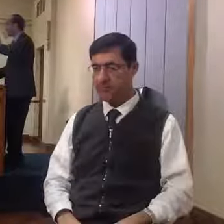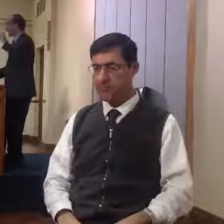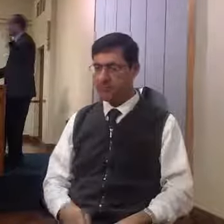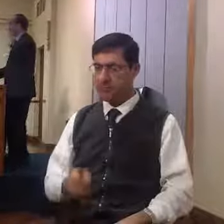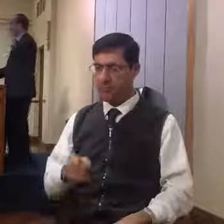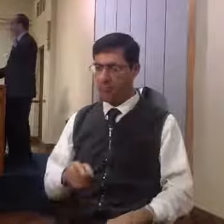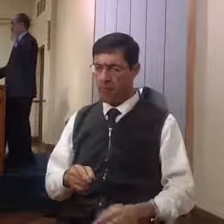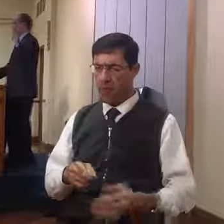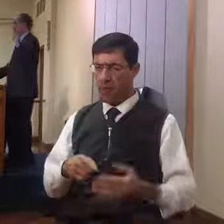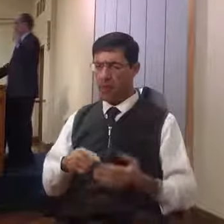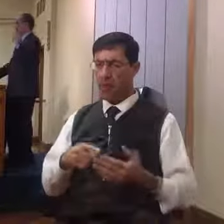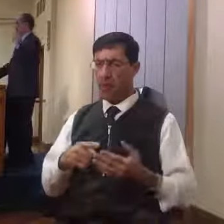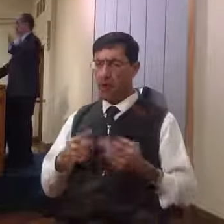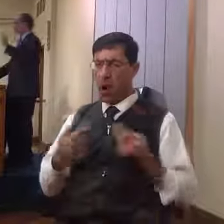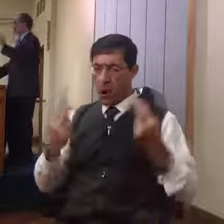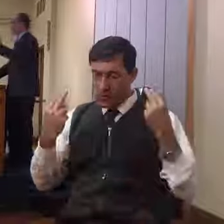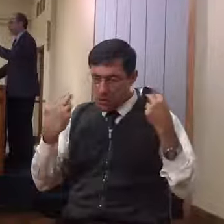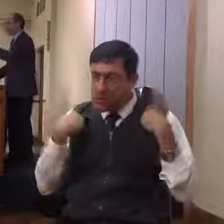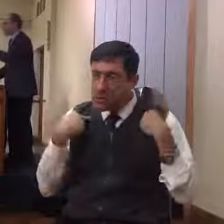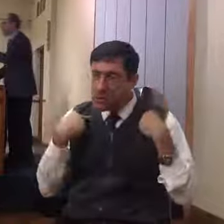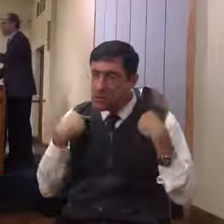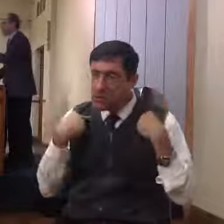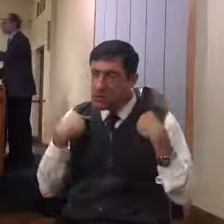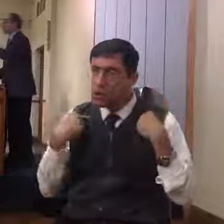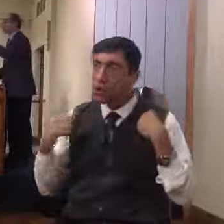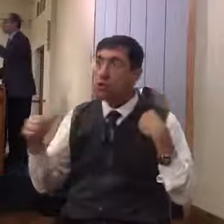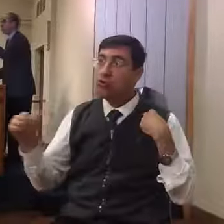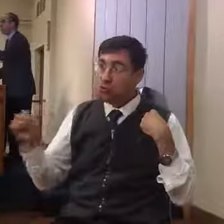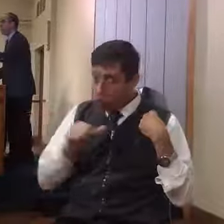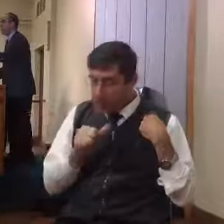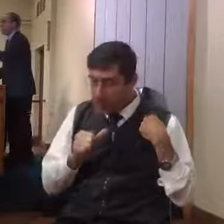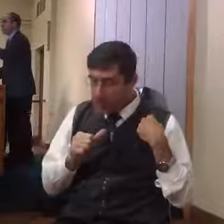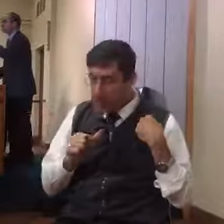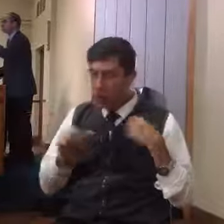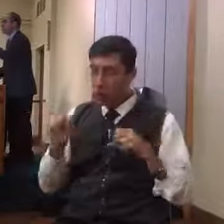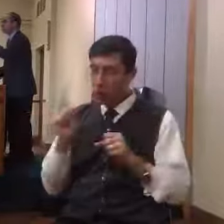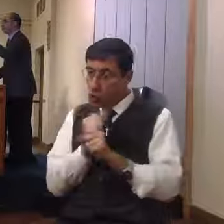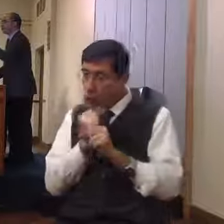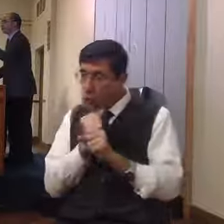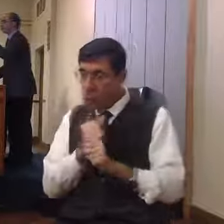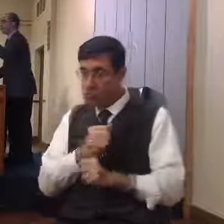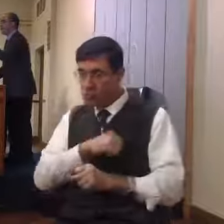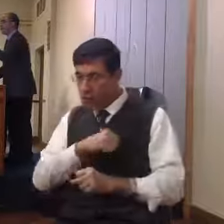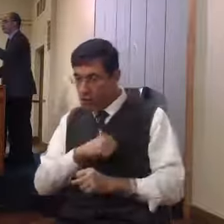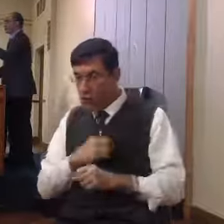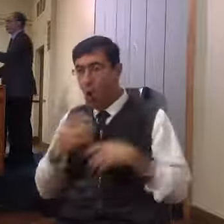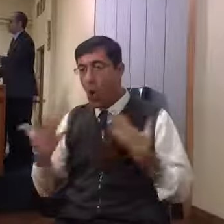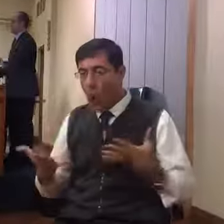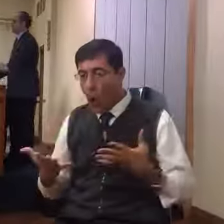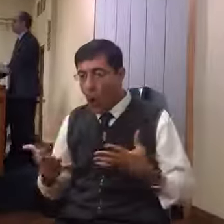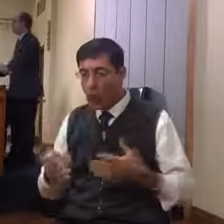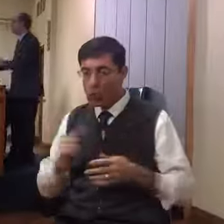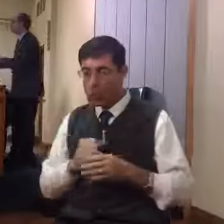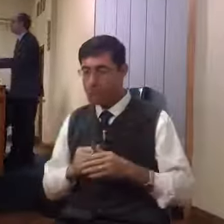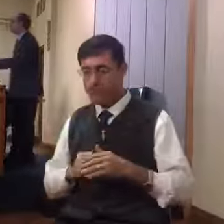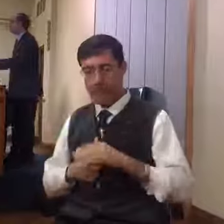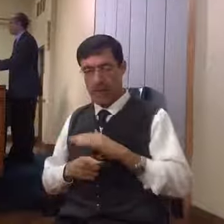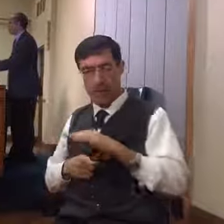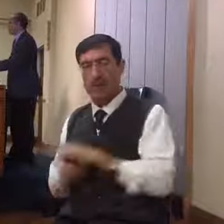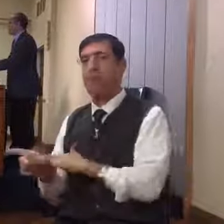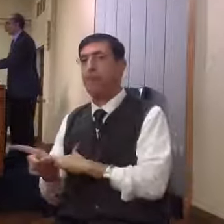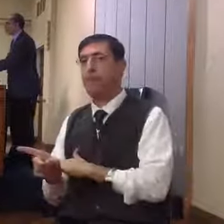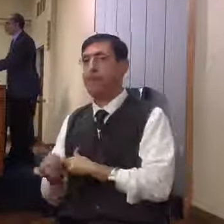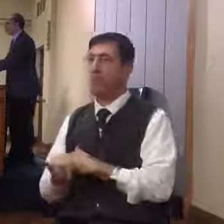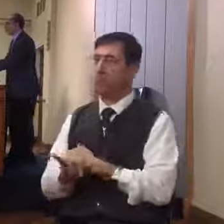I should run away from? So 8 questions to test our Christian liberty. Very